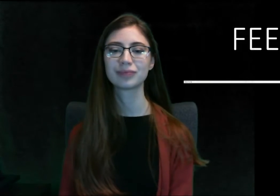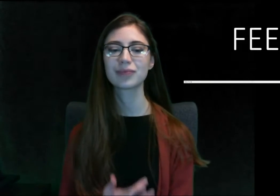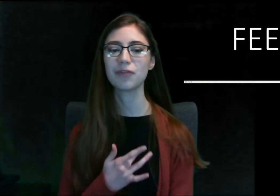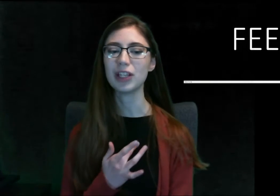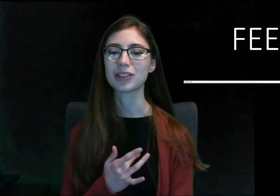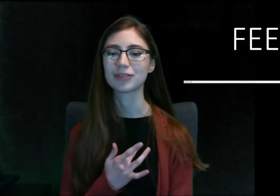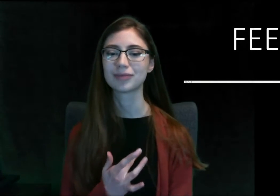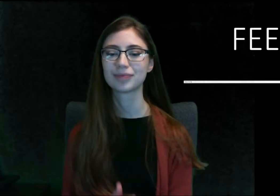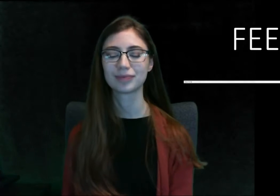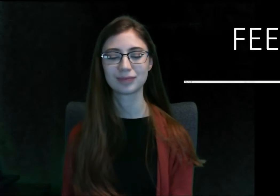Feel.